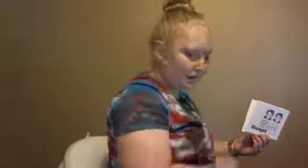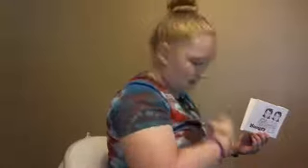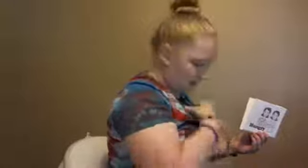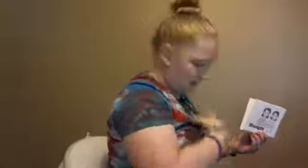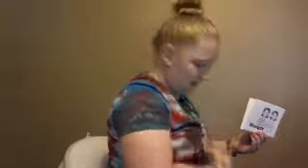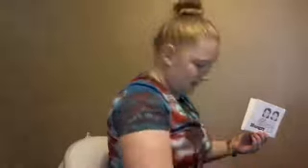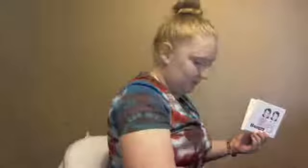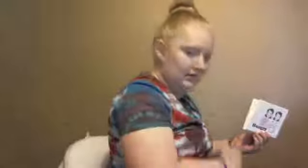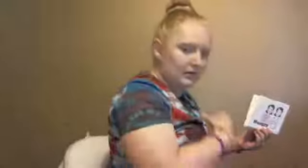along.